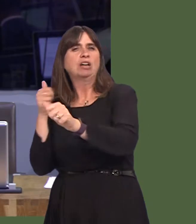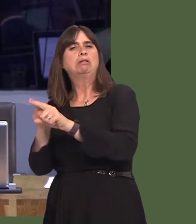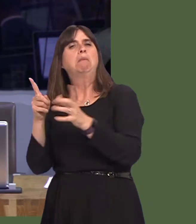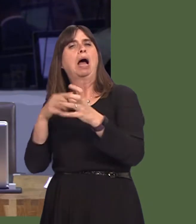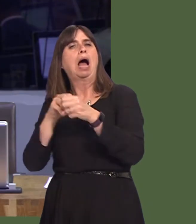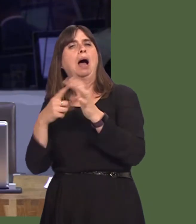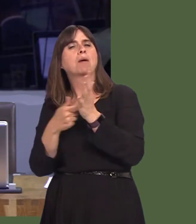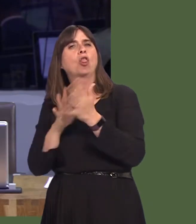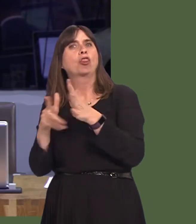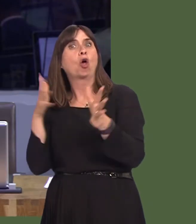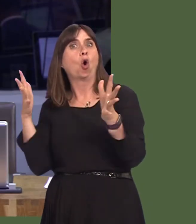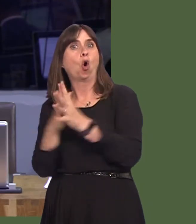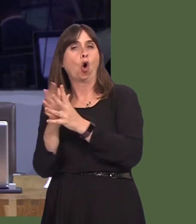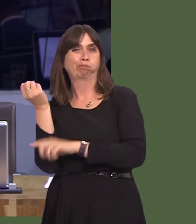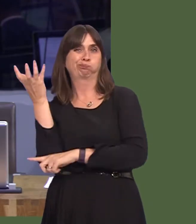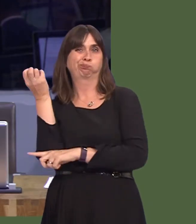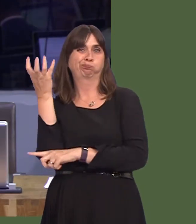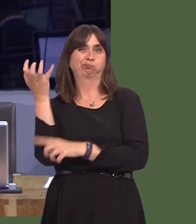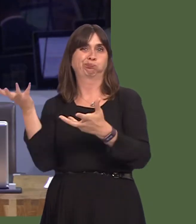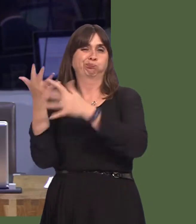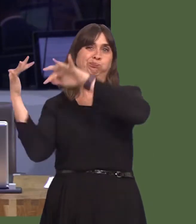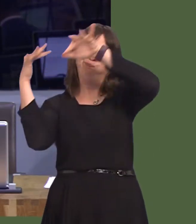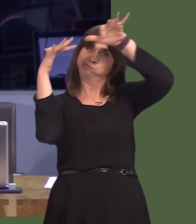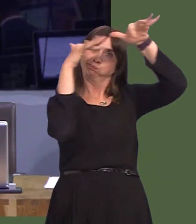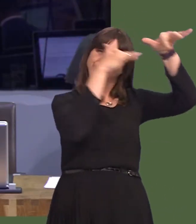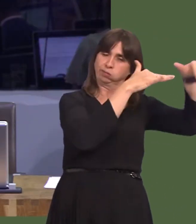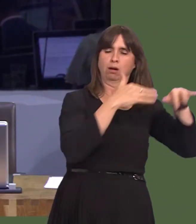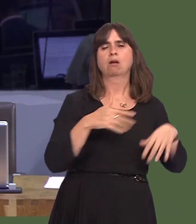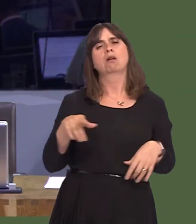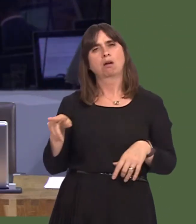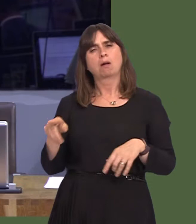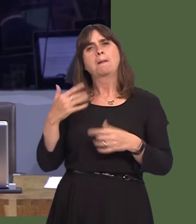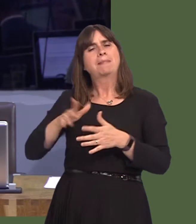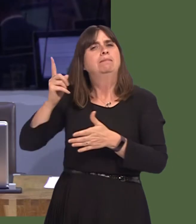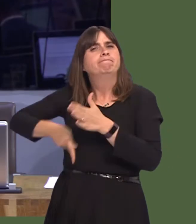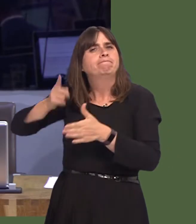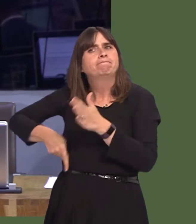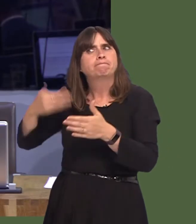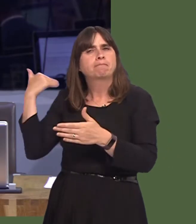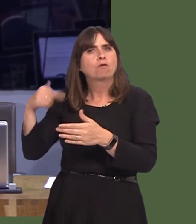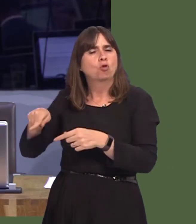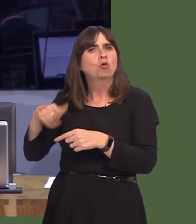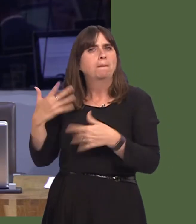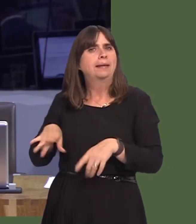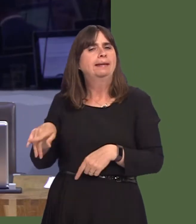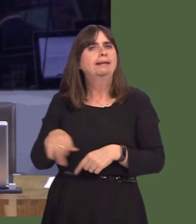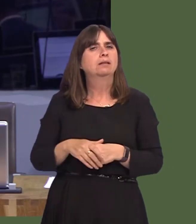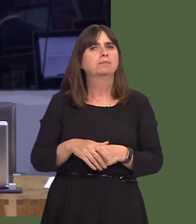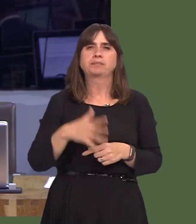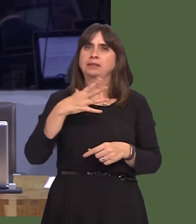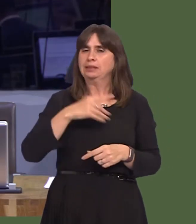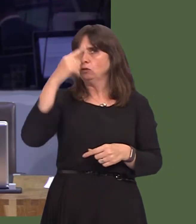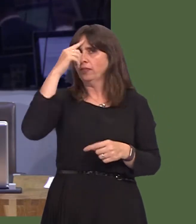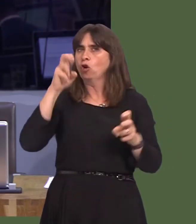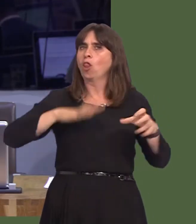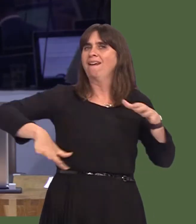than one occasion. It's really important, I think, as we develop our energy infrastructure, that we take the right tools, including